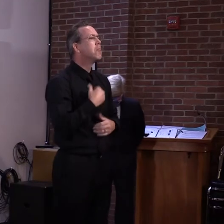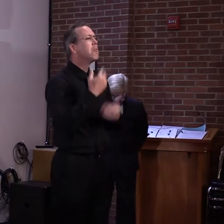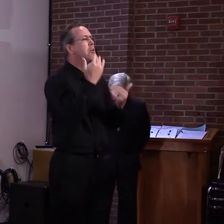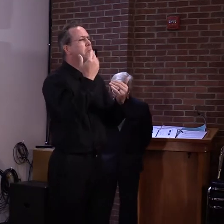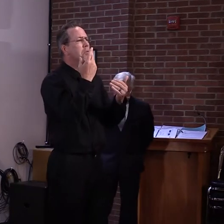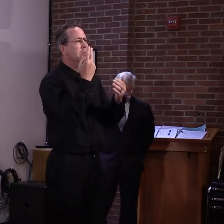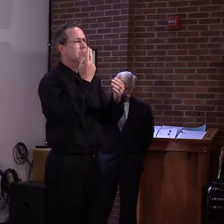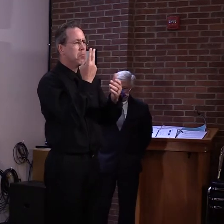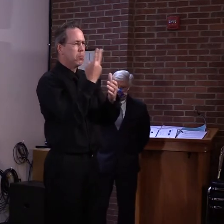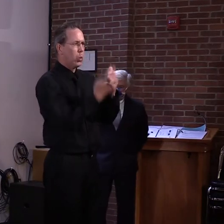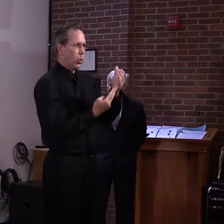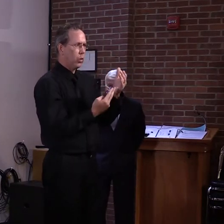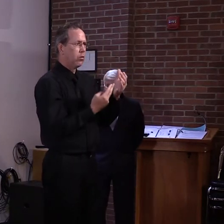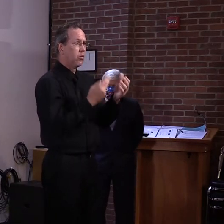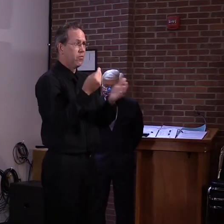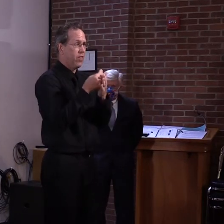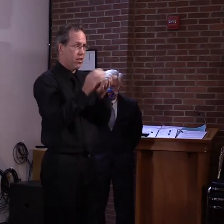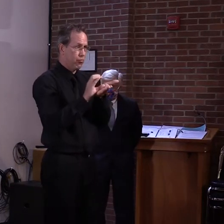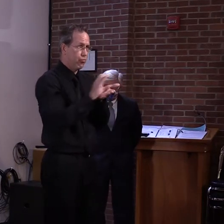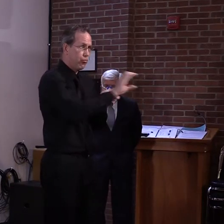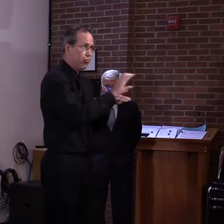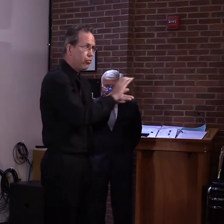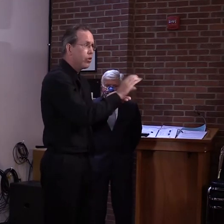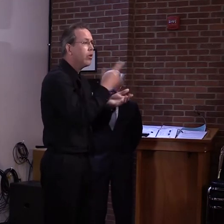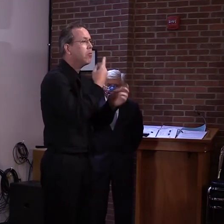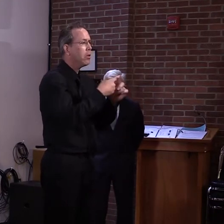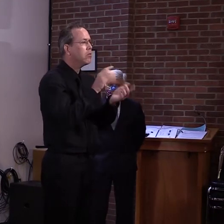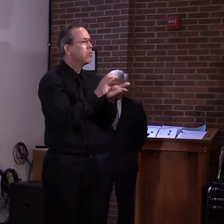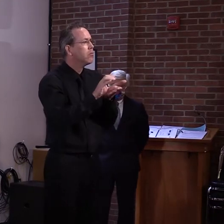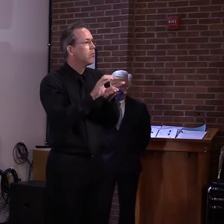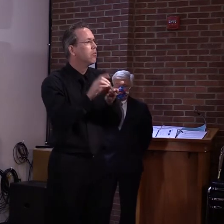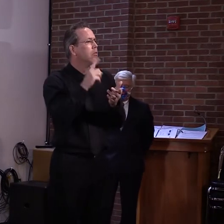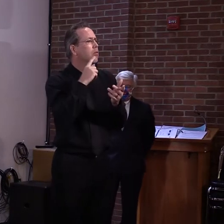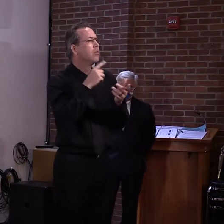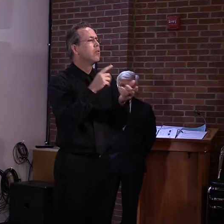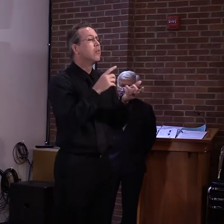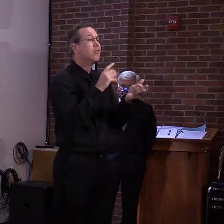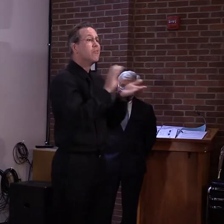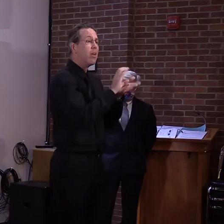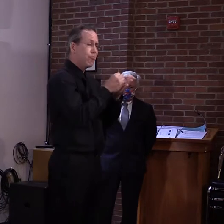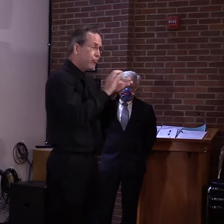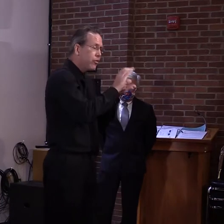legislature, but also in terms of restrictions.